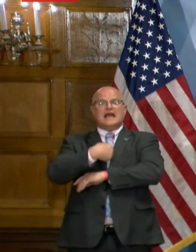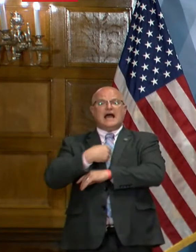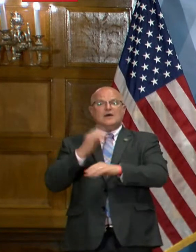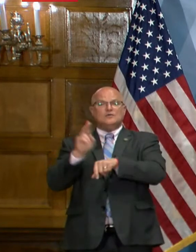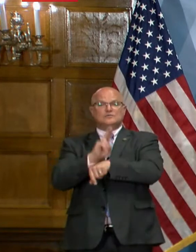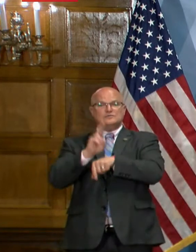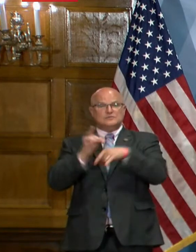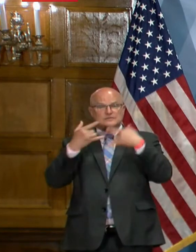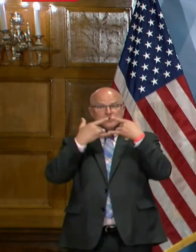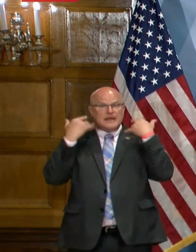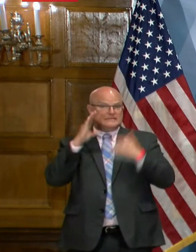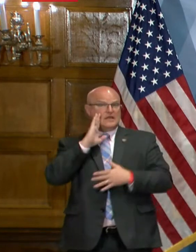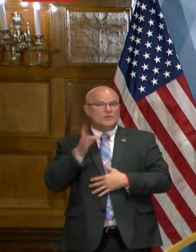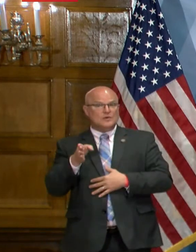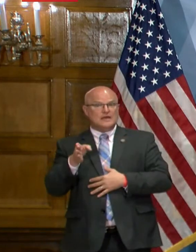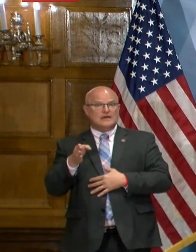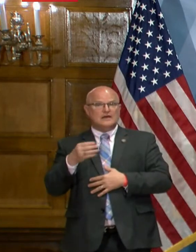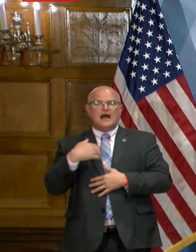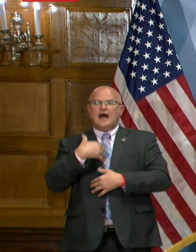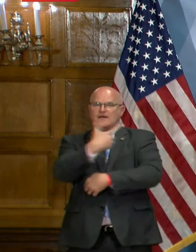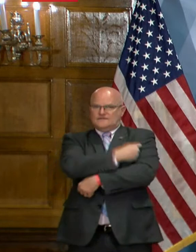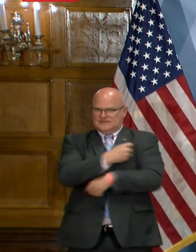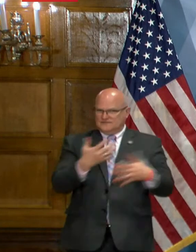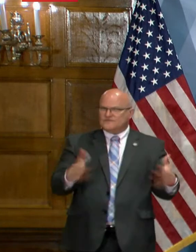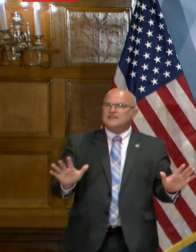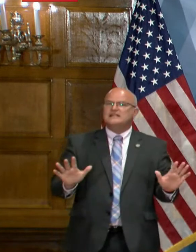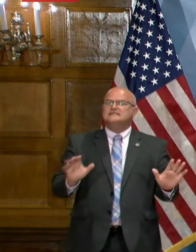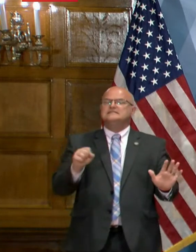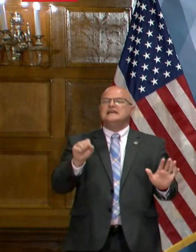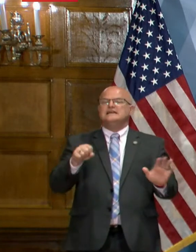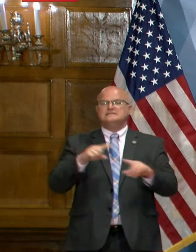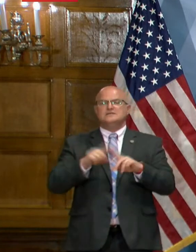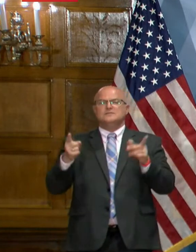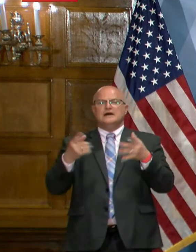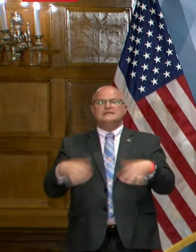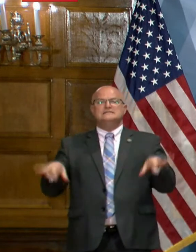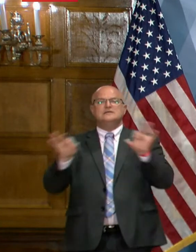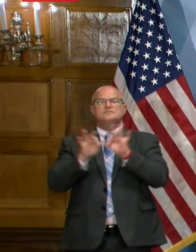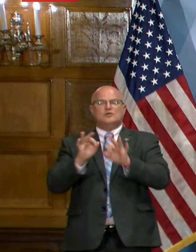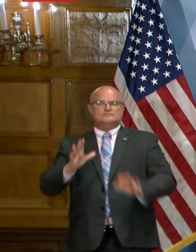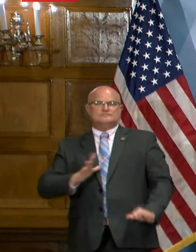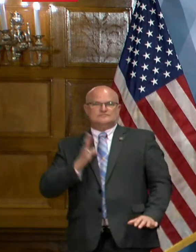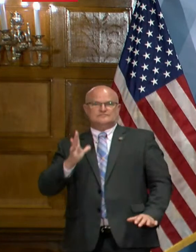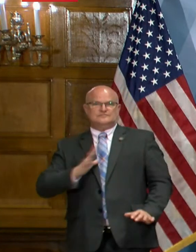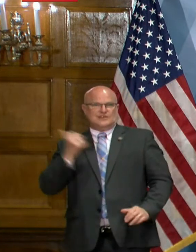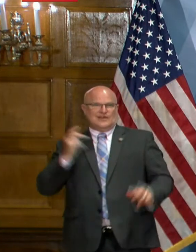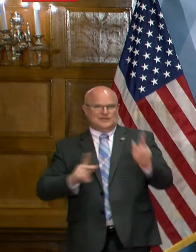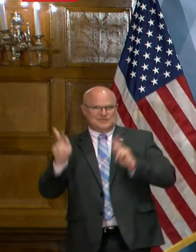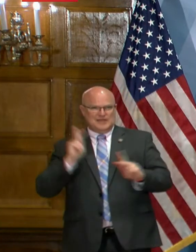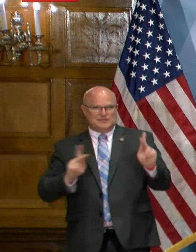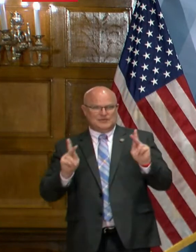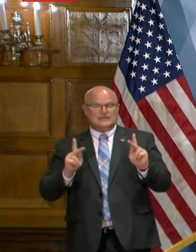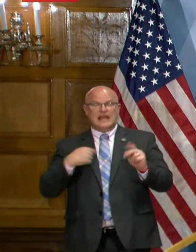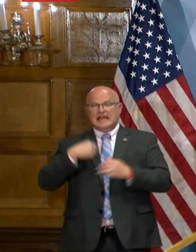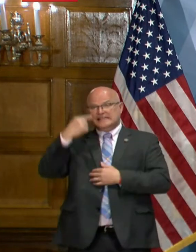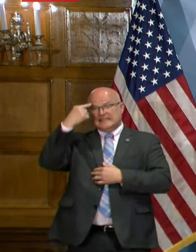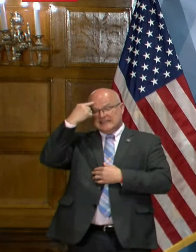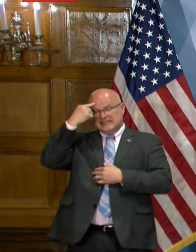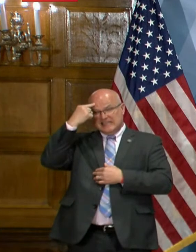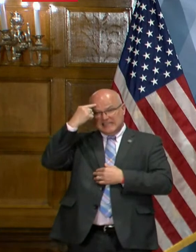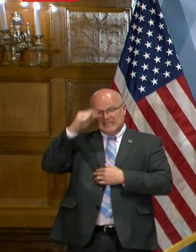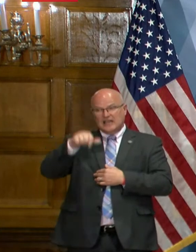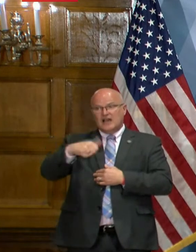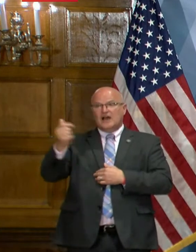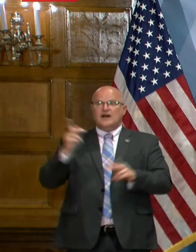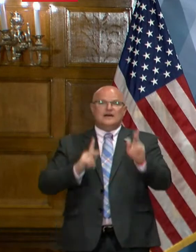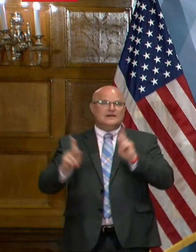wear the mask. While I've been vaccinated, it's important to be courteous to others and to be mindful that